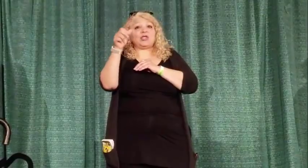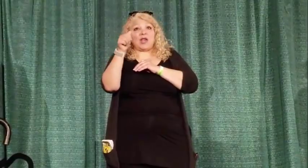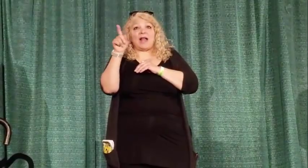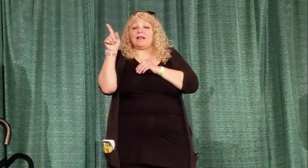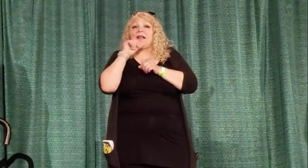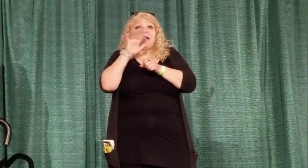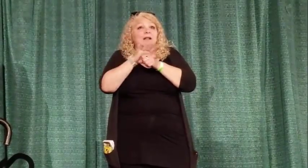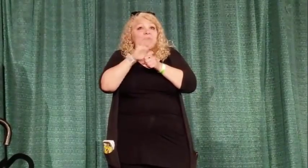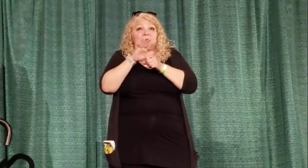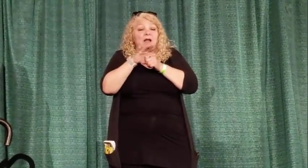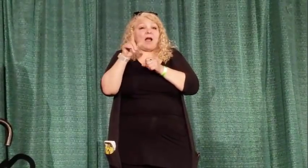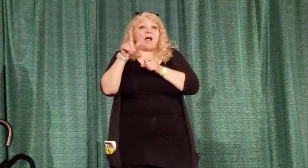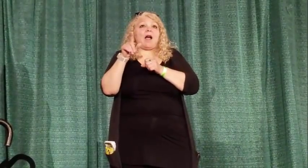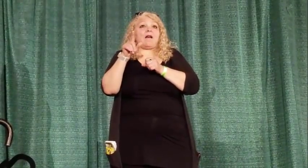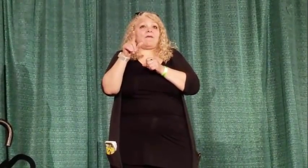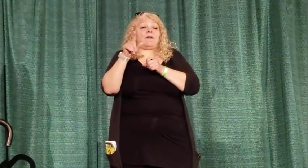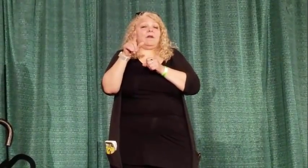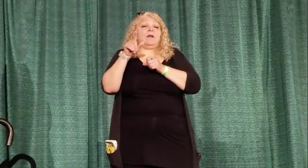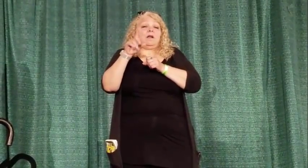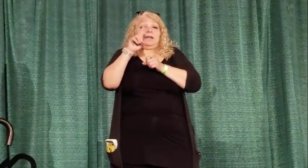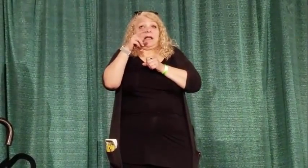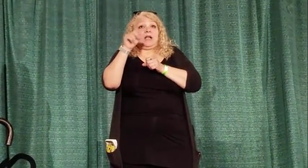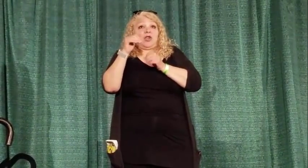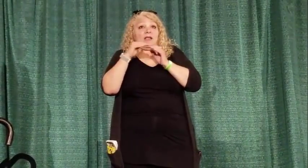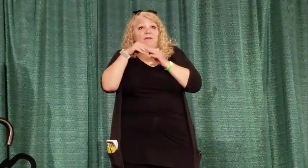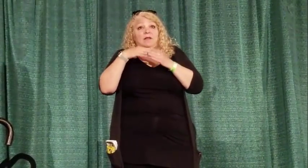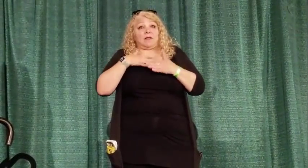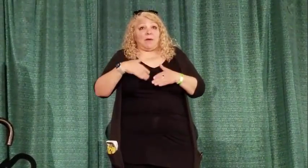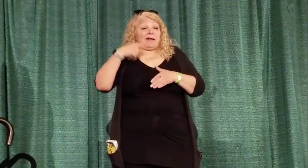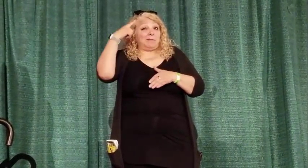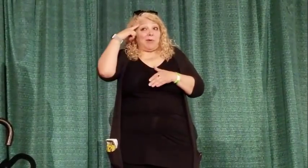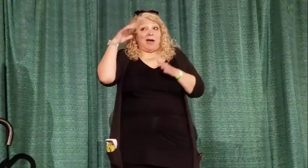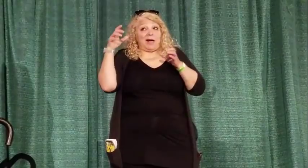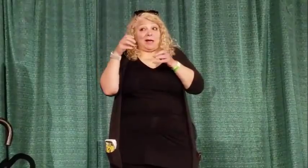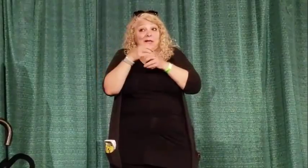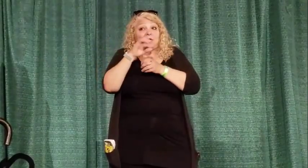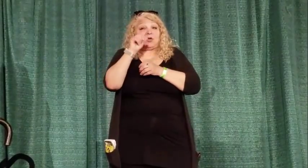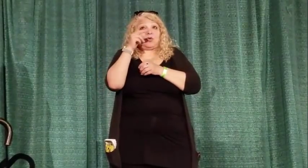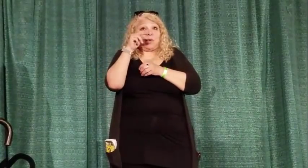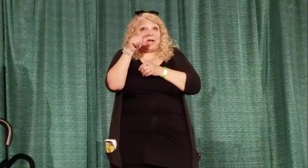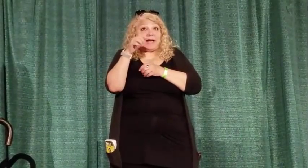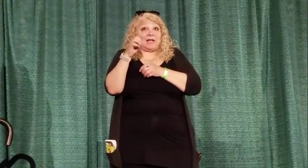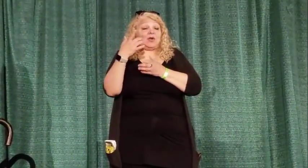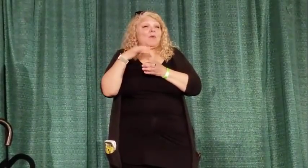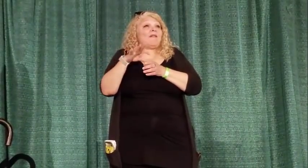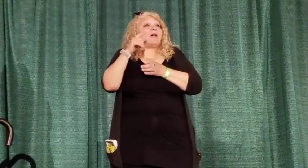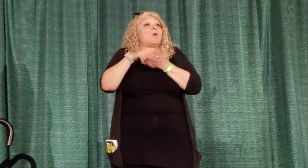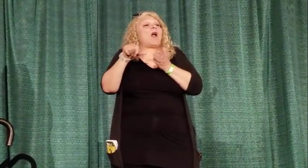below the levels via which they would get brain shrinkage. And we found out, when we analyzed what the people were